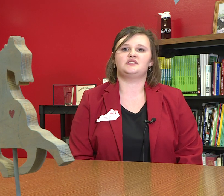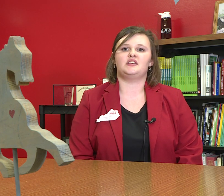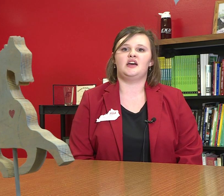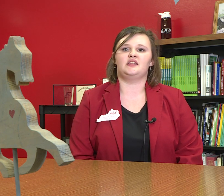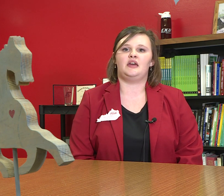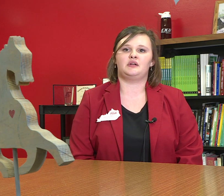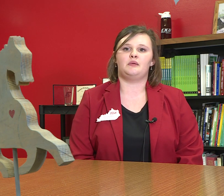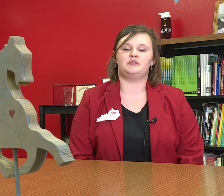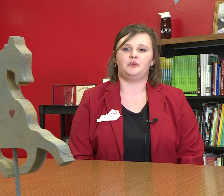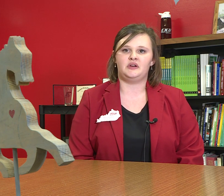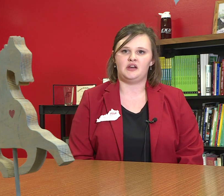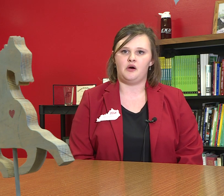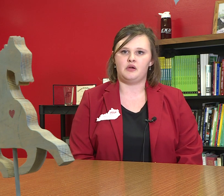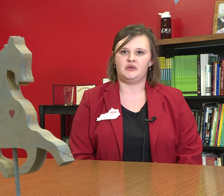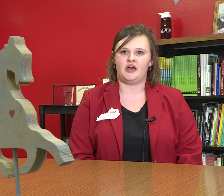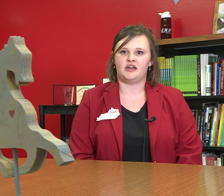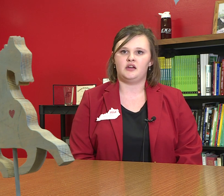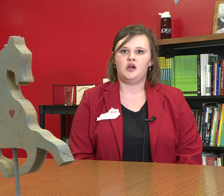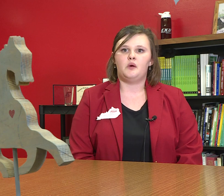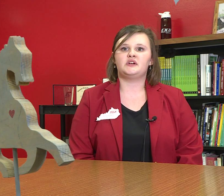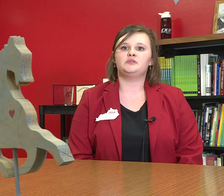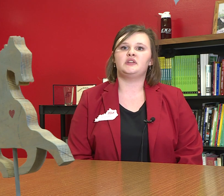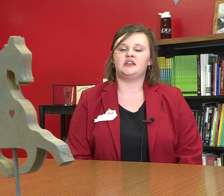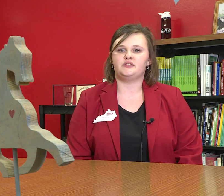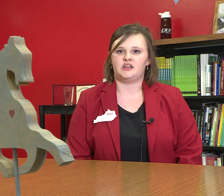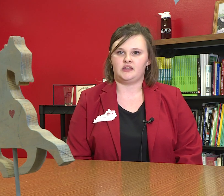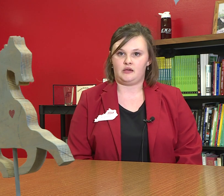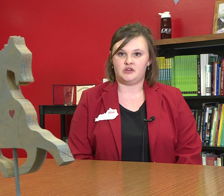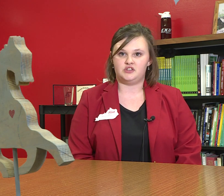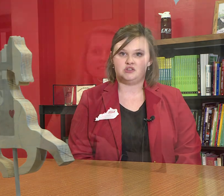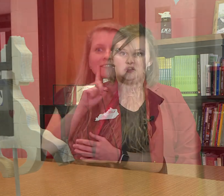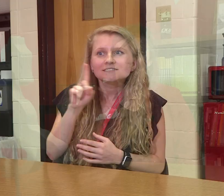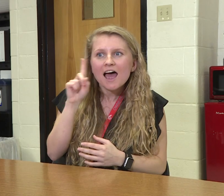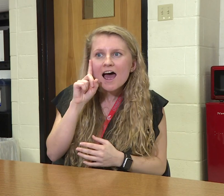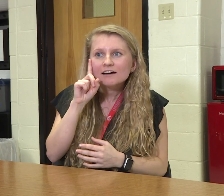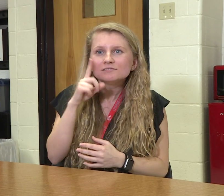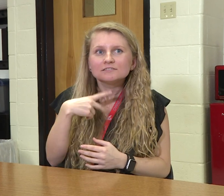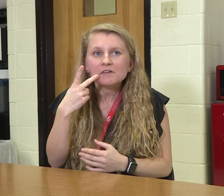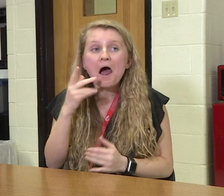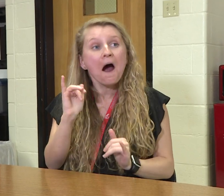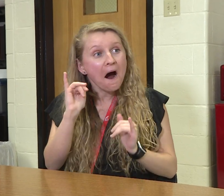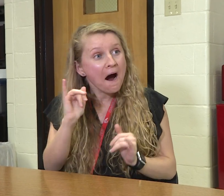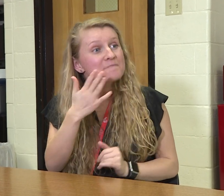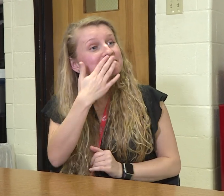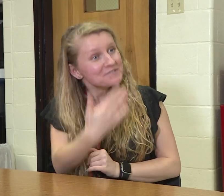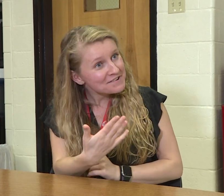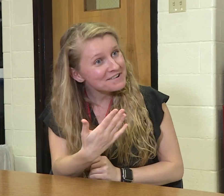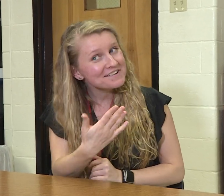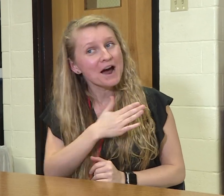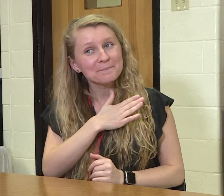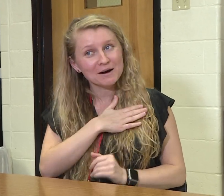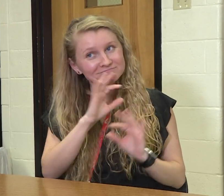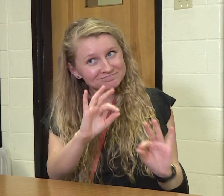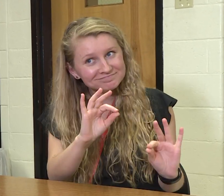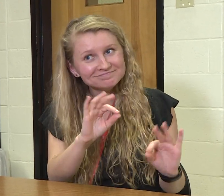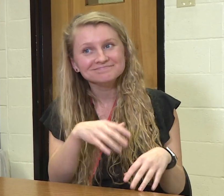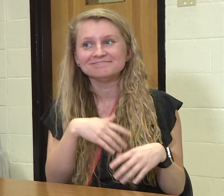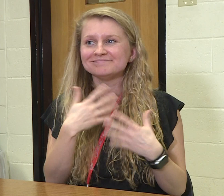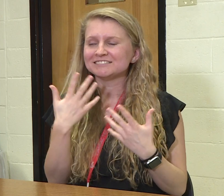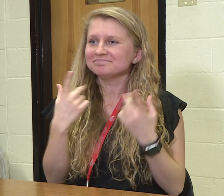and they would come up to the window and be like, where's the one that knows sign language? I love hearing the stories from the students where they see, I saw a deaf person in the store and